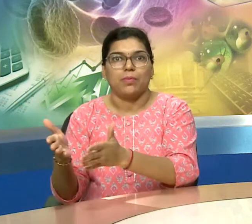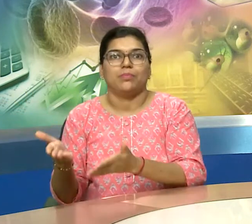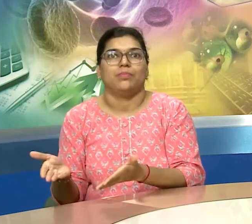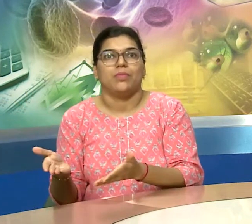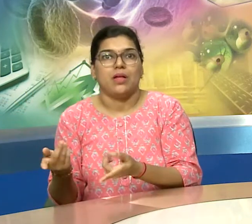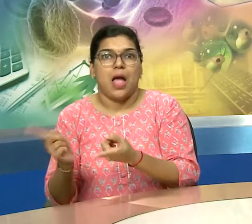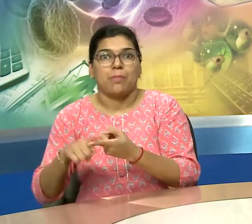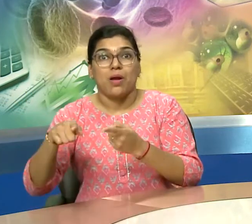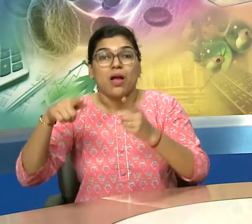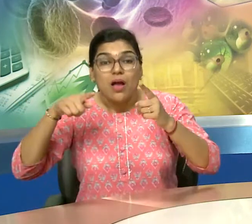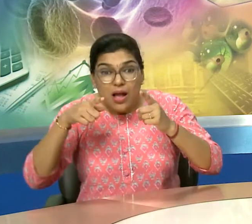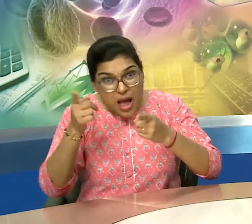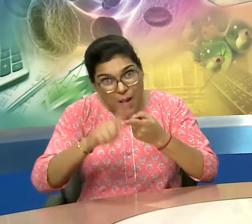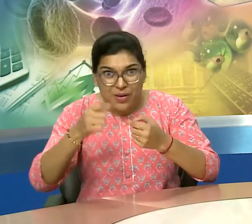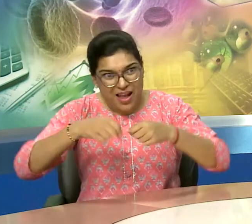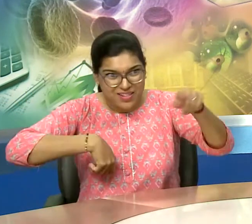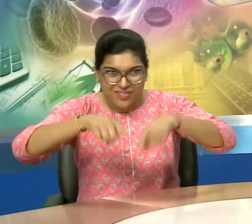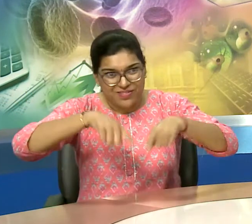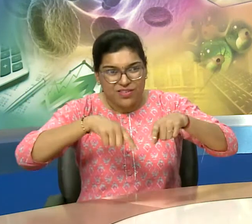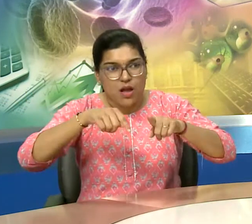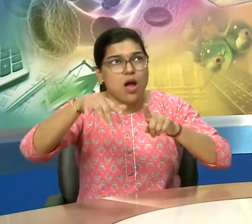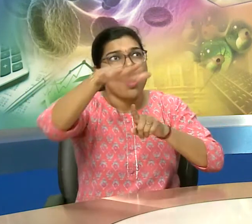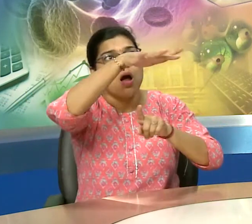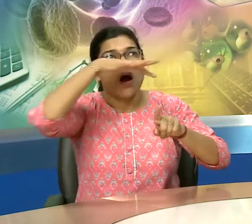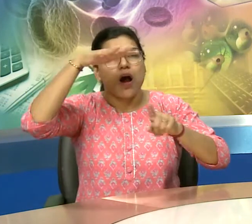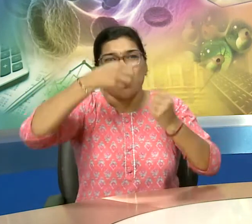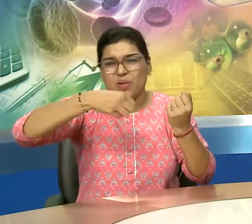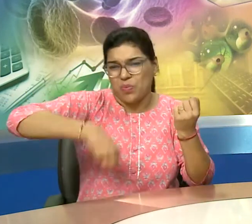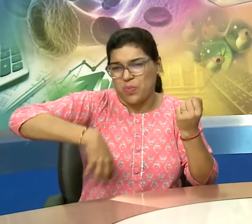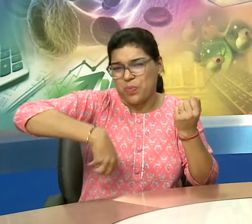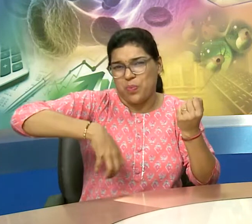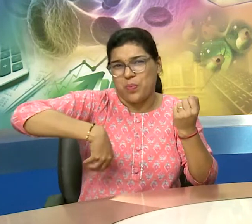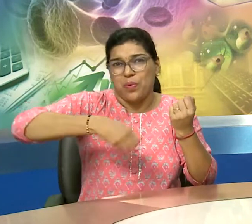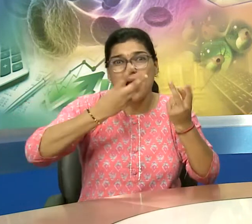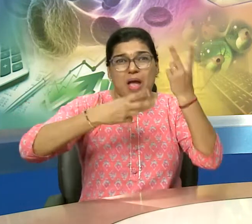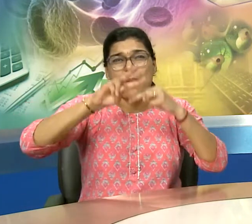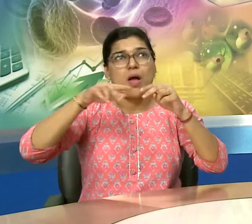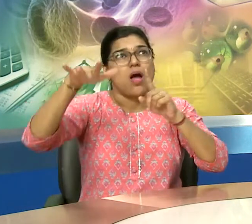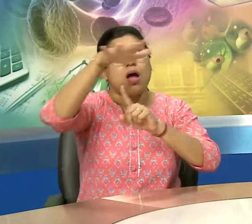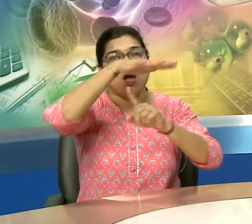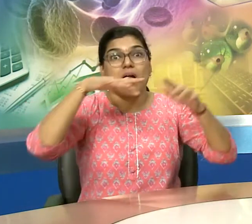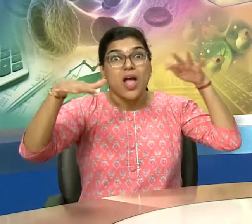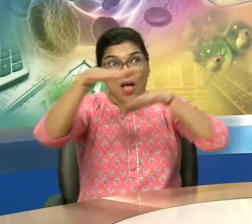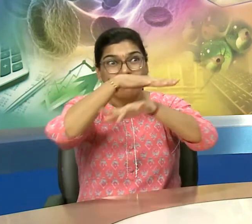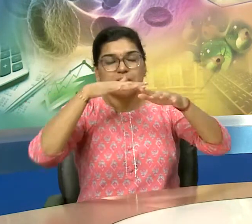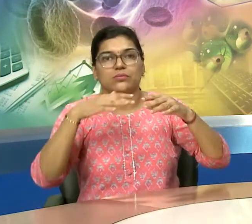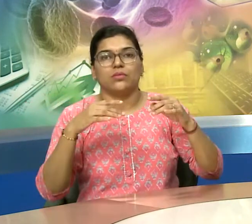So all these things are natural resources which human use for different